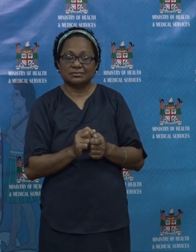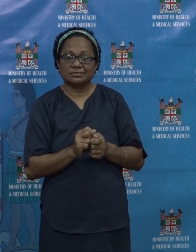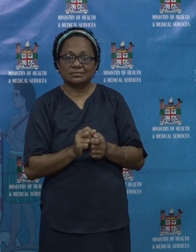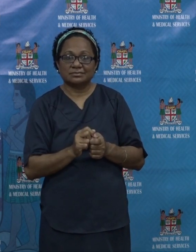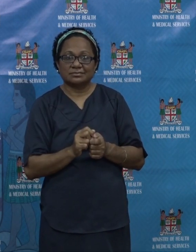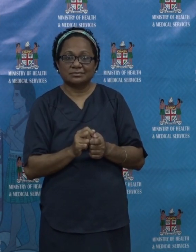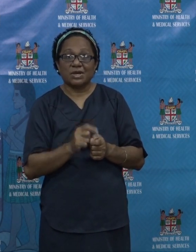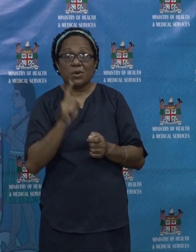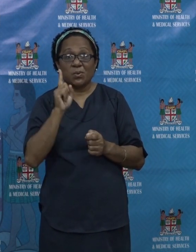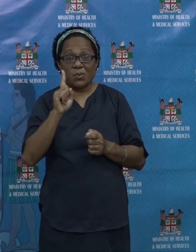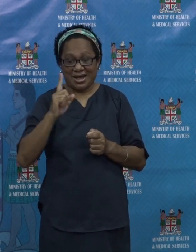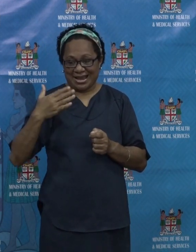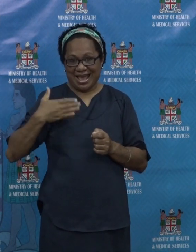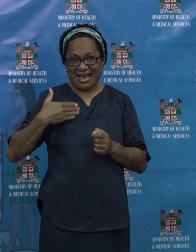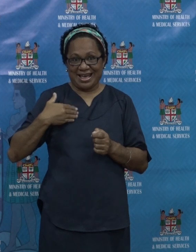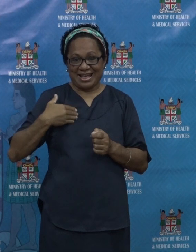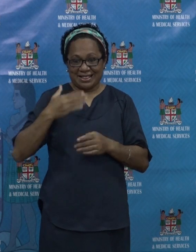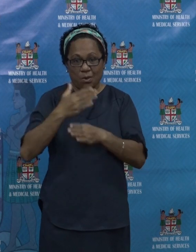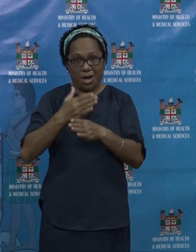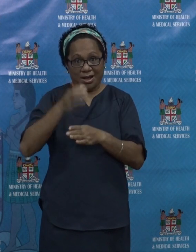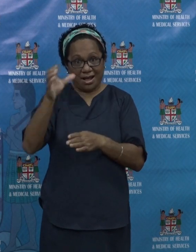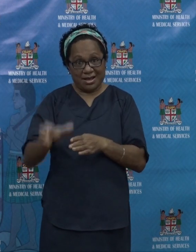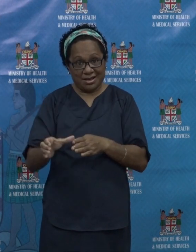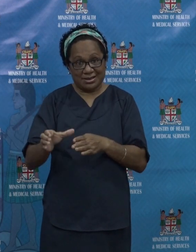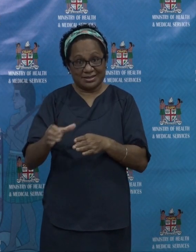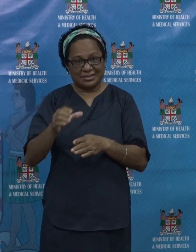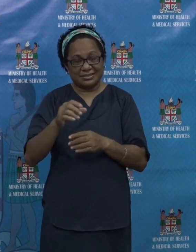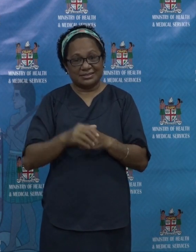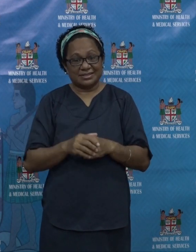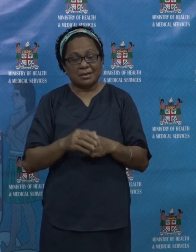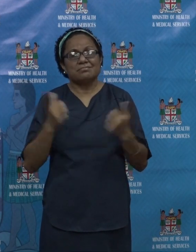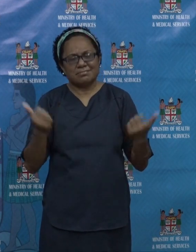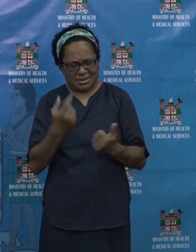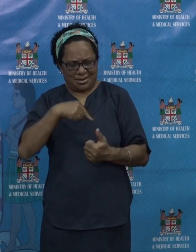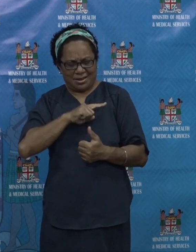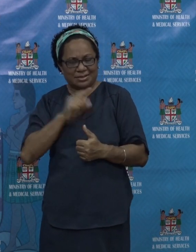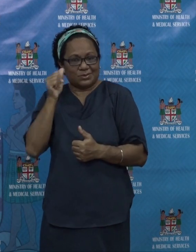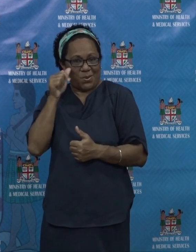of a fellow health worker who many of us knew and loved.